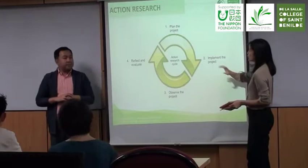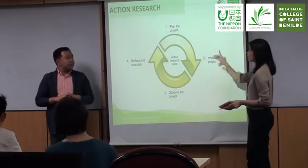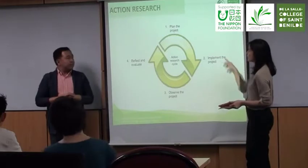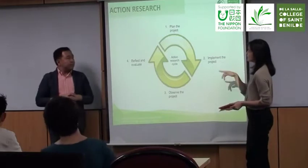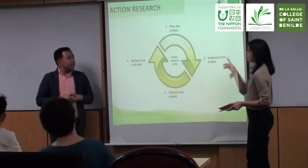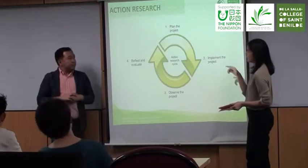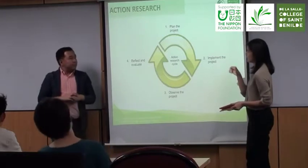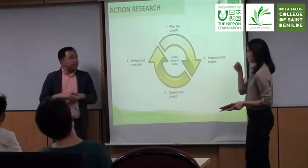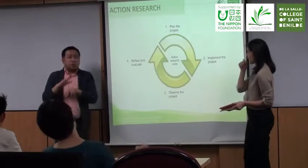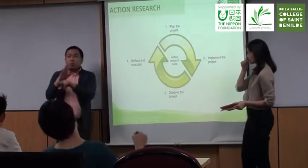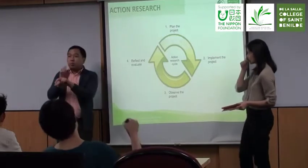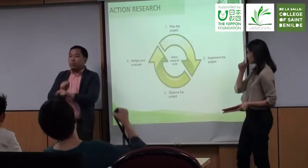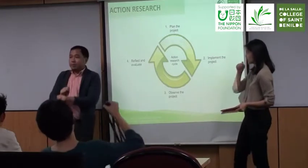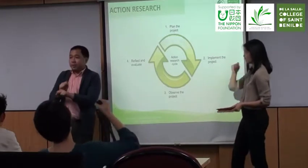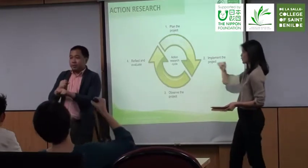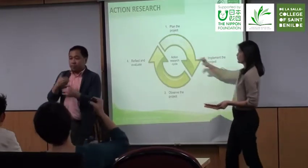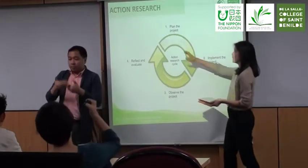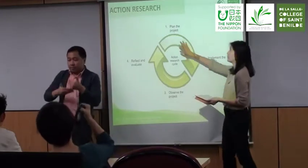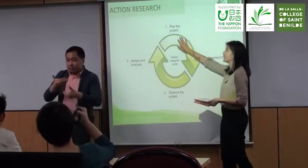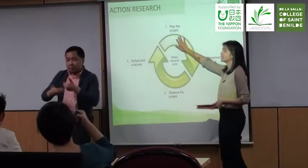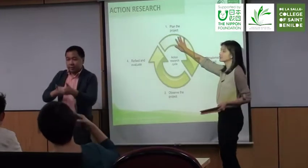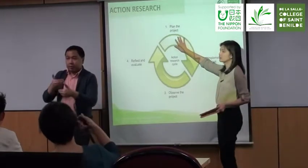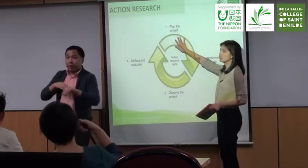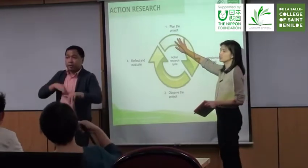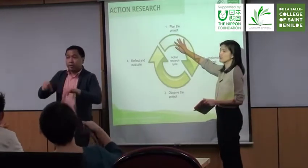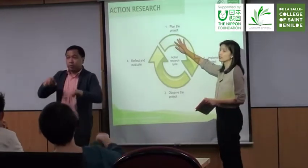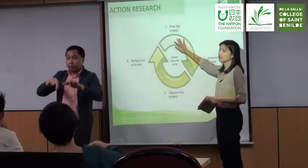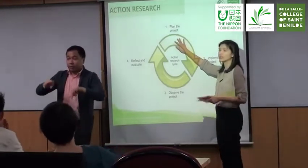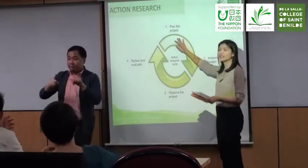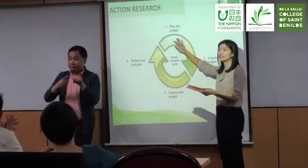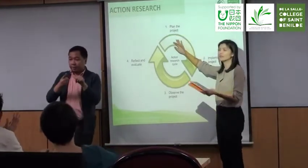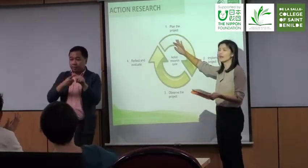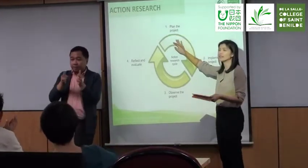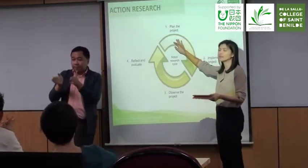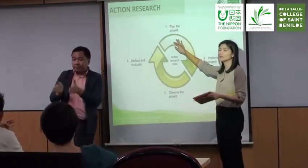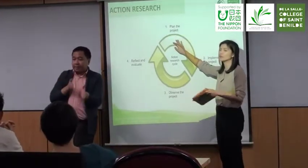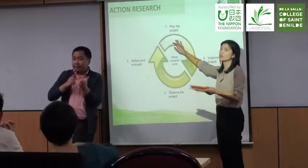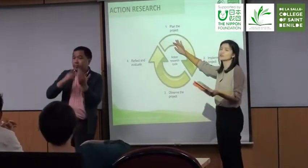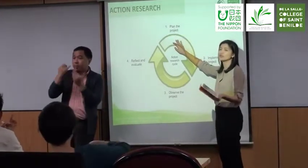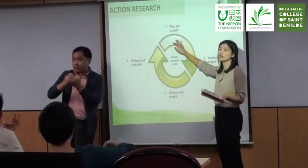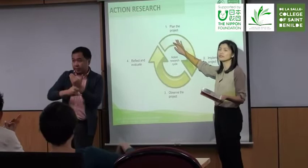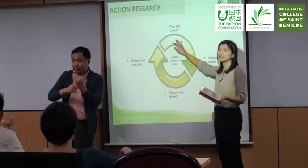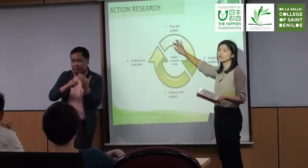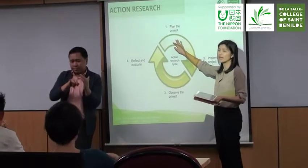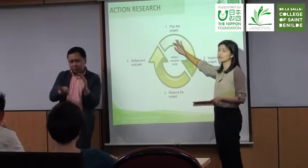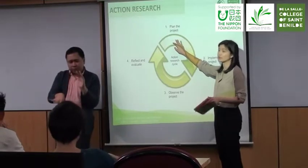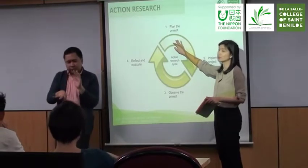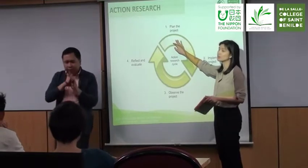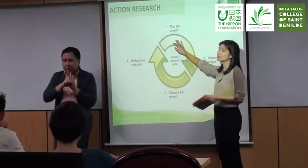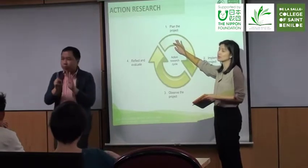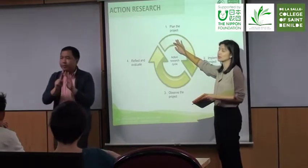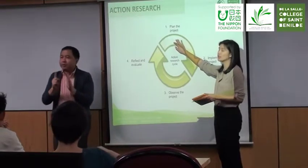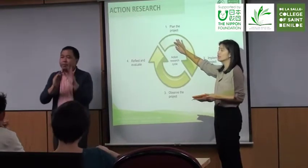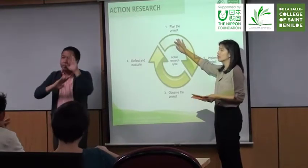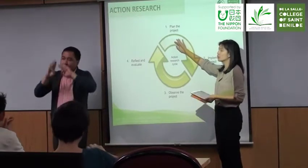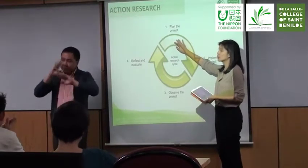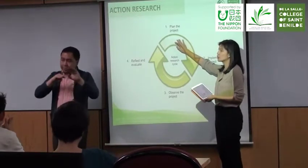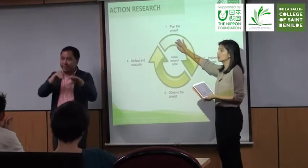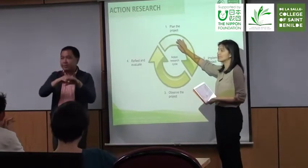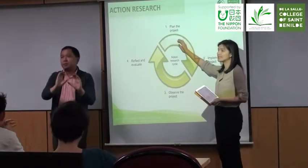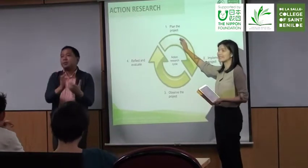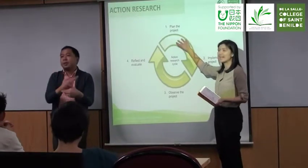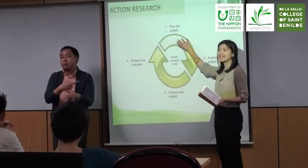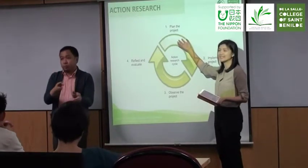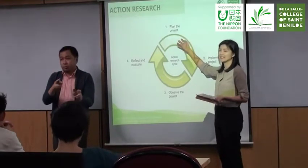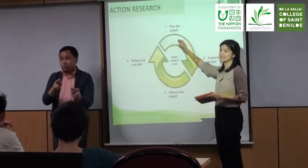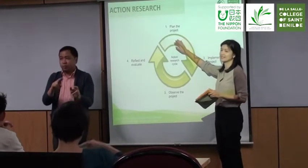The usual steps in action research would be planning the project or identifying what you want solved in your classrooms, or what we